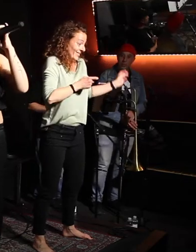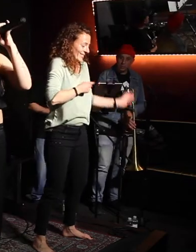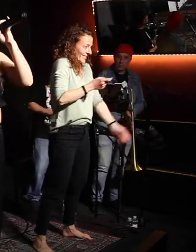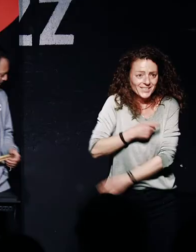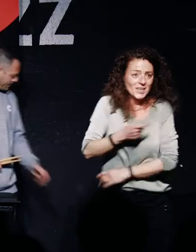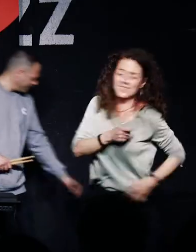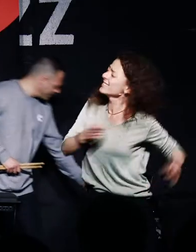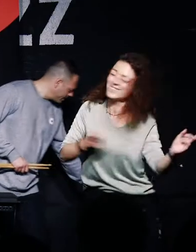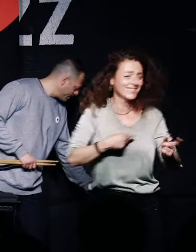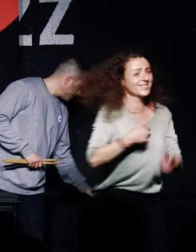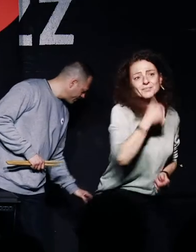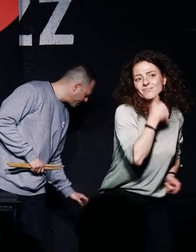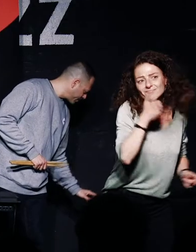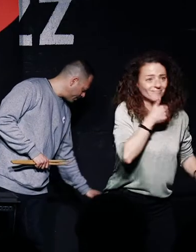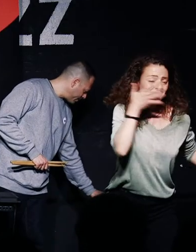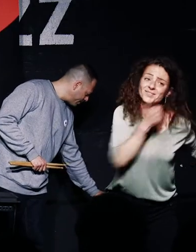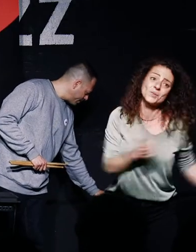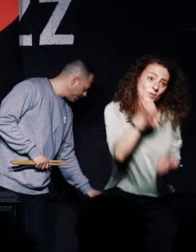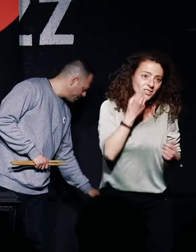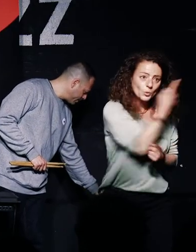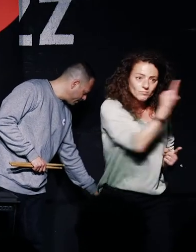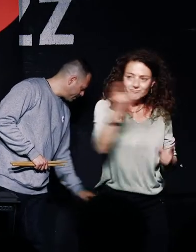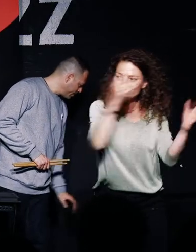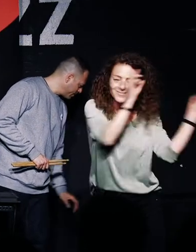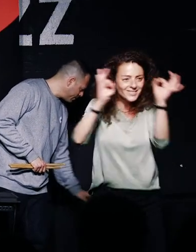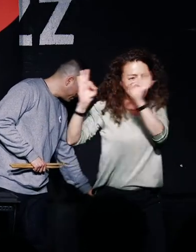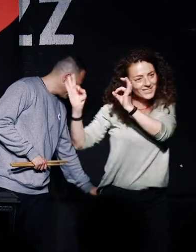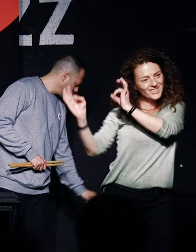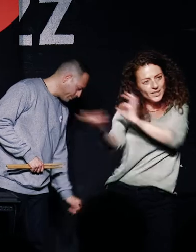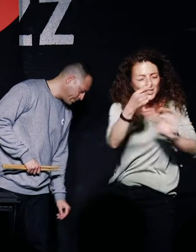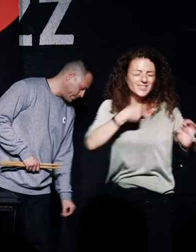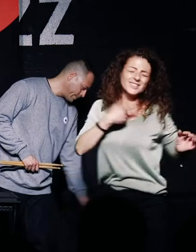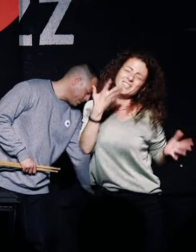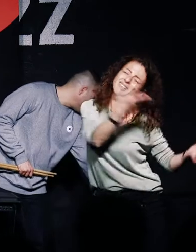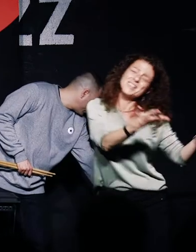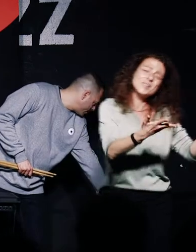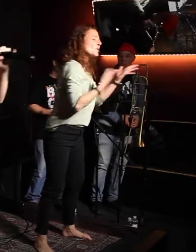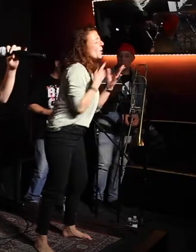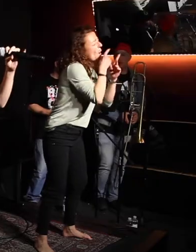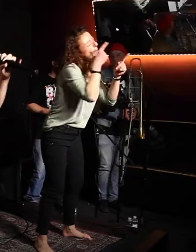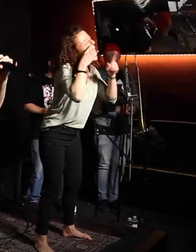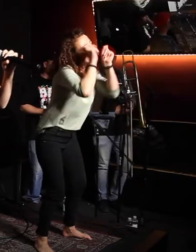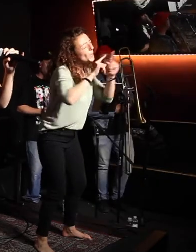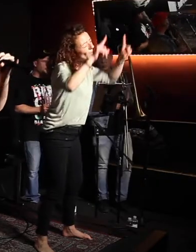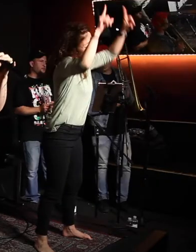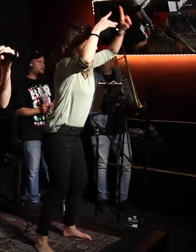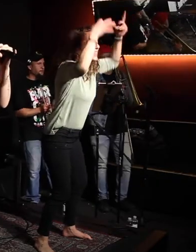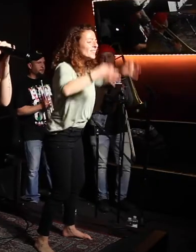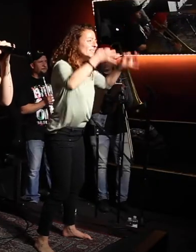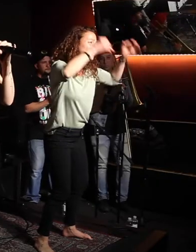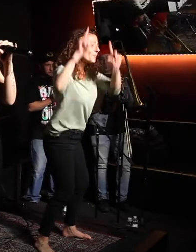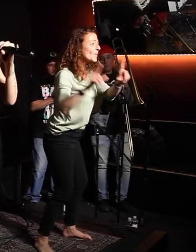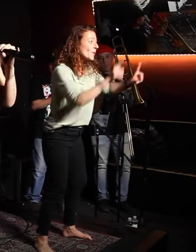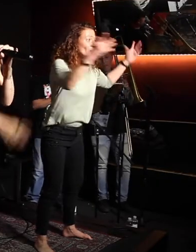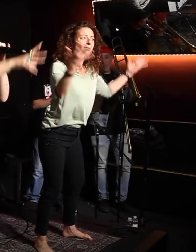I can't resist it when you're around How can I turn this dream into my reality